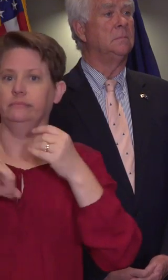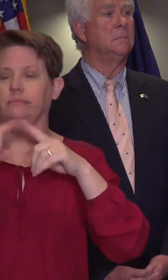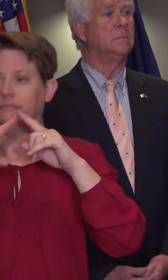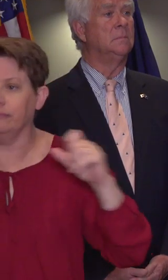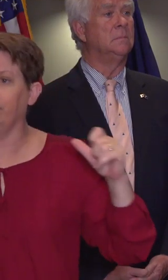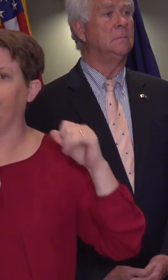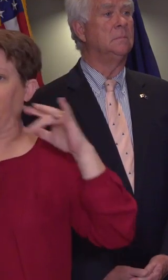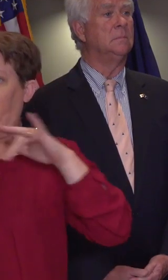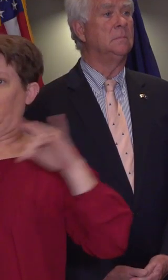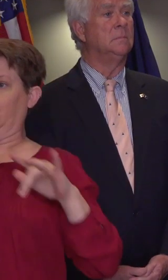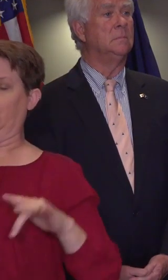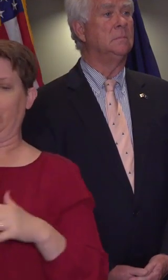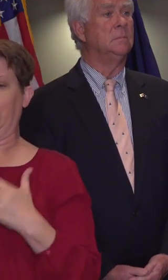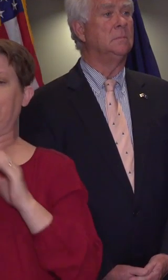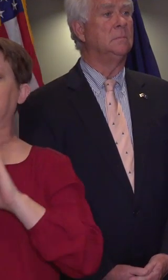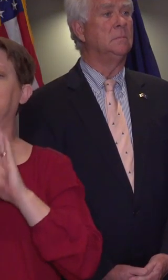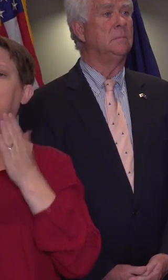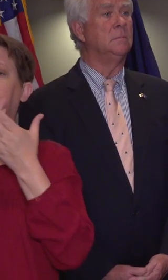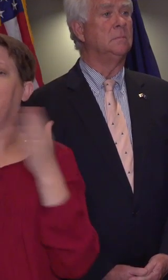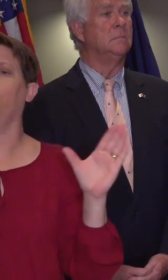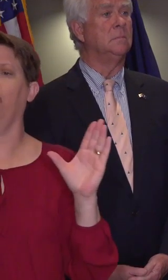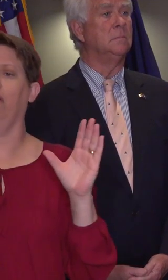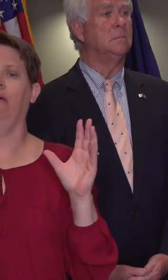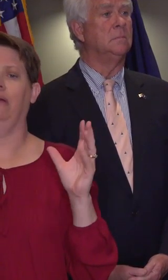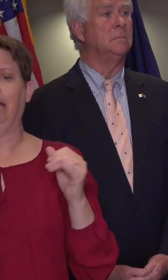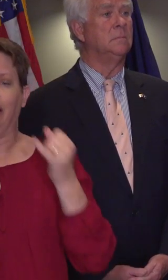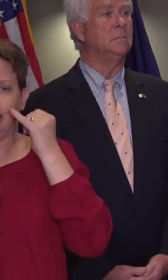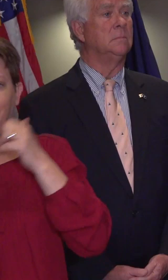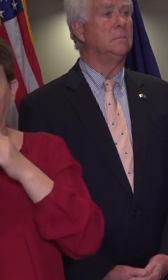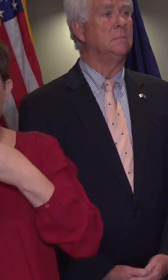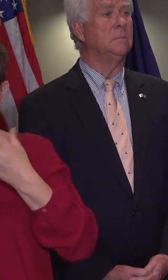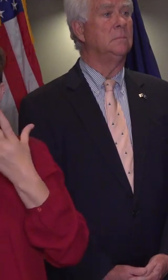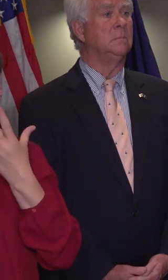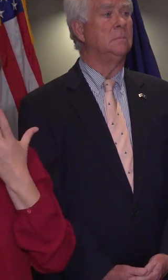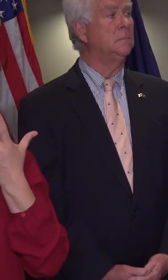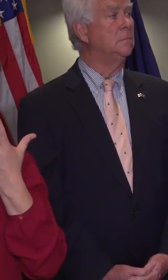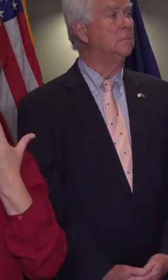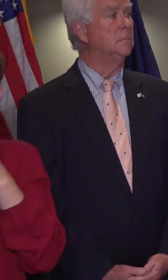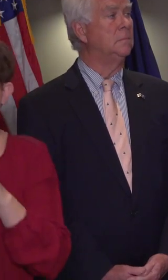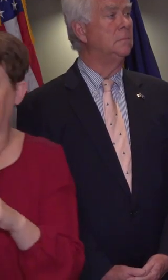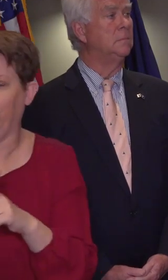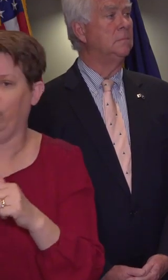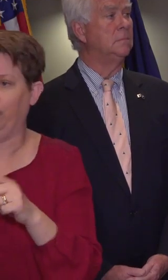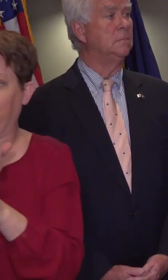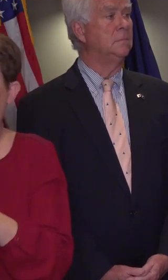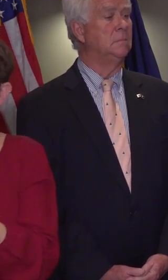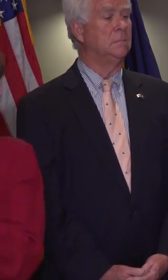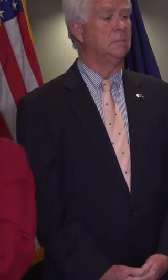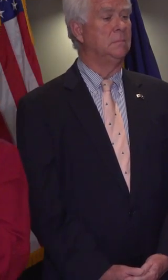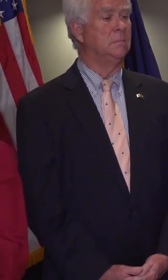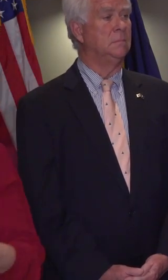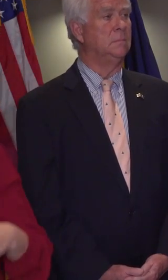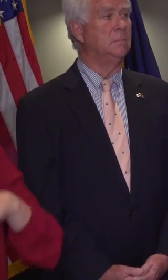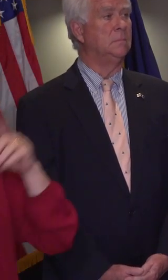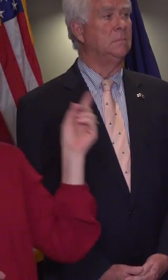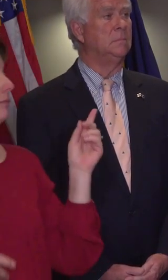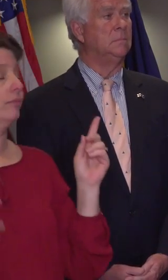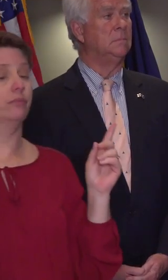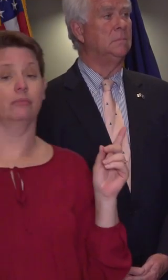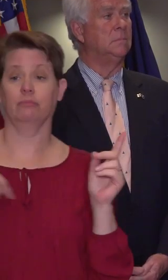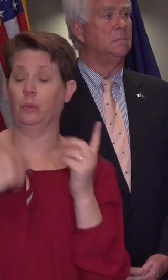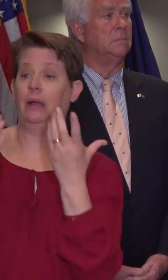statewide ideas of how to limit that and make sure stocks are running high here in the state? What we ask has been